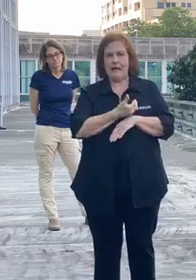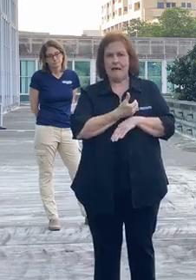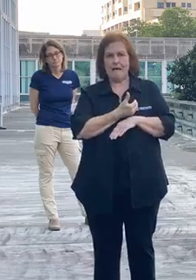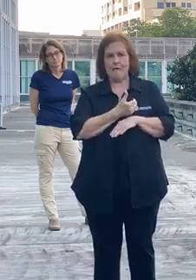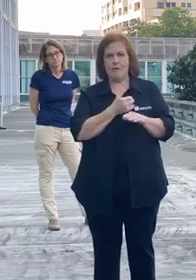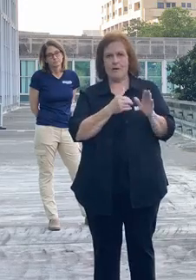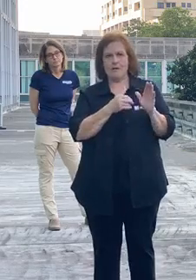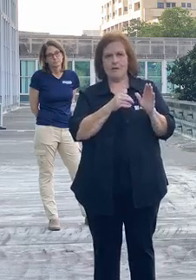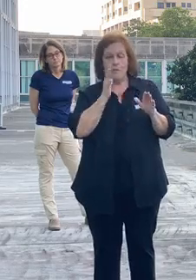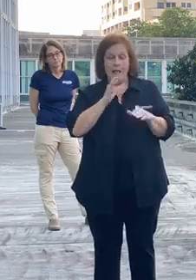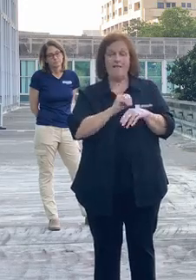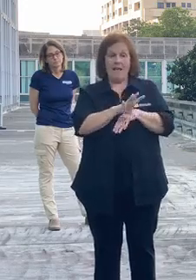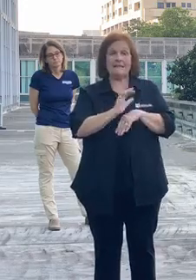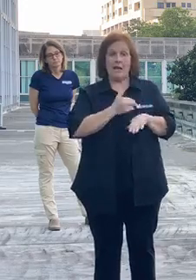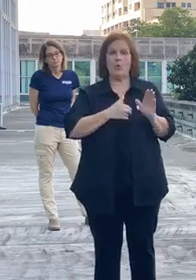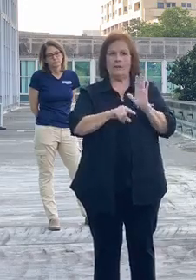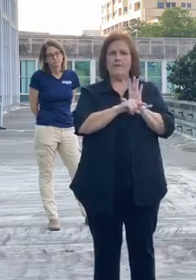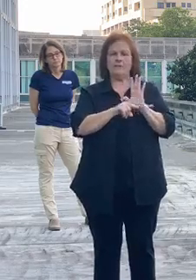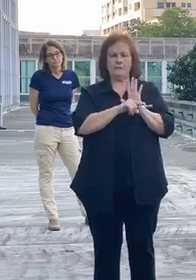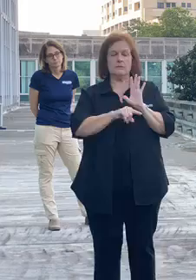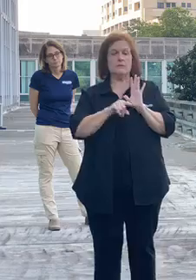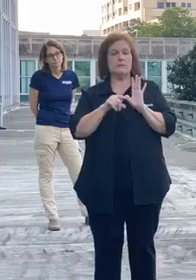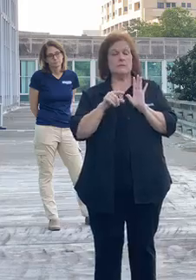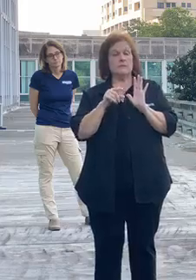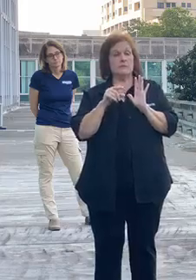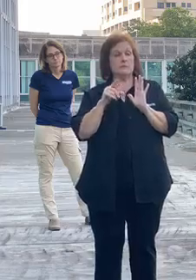we're told is that it will be